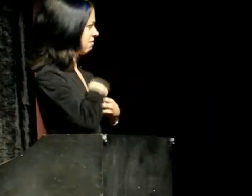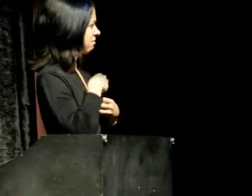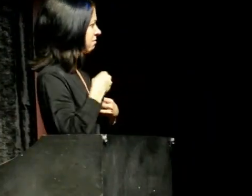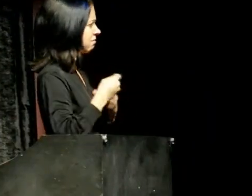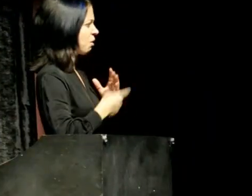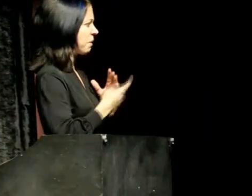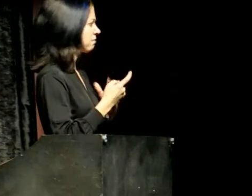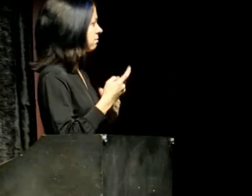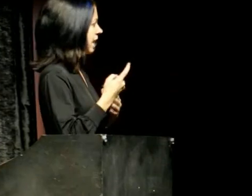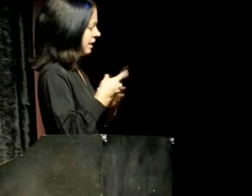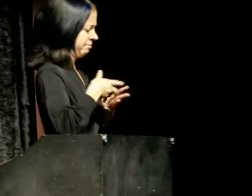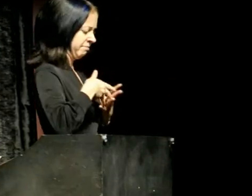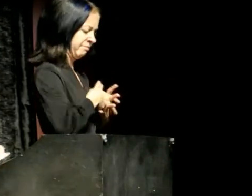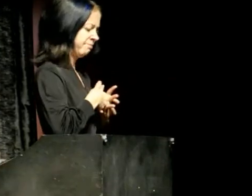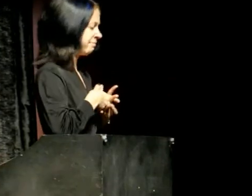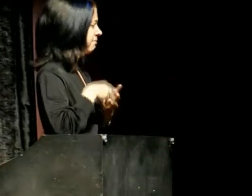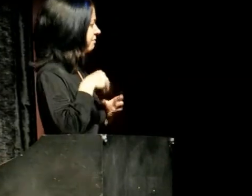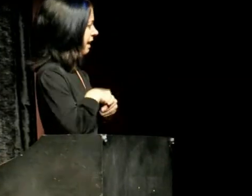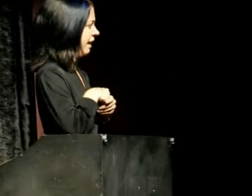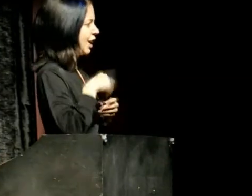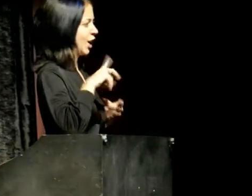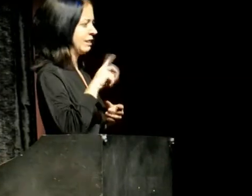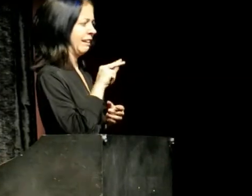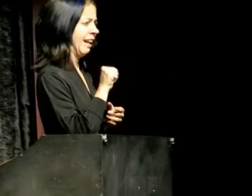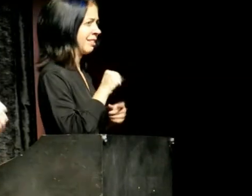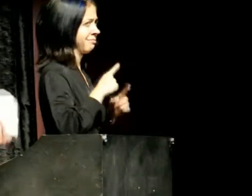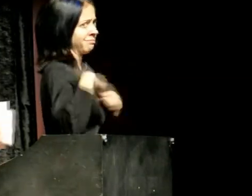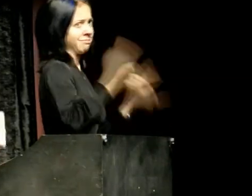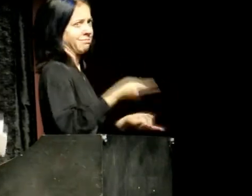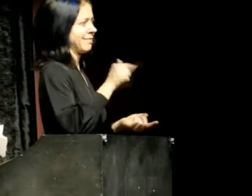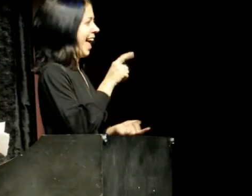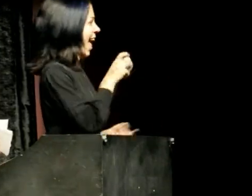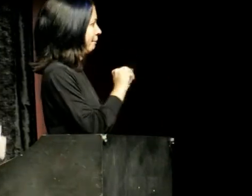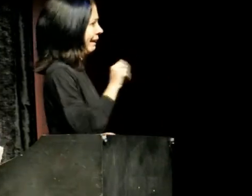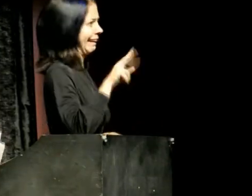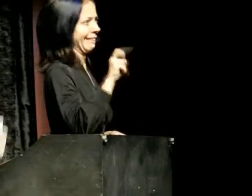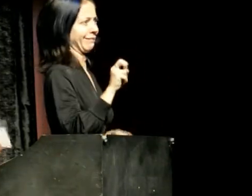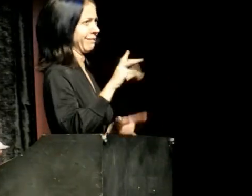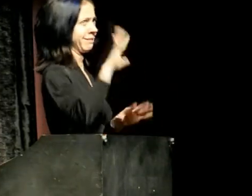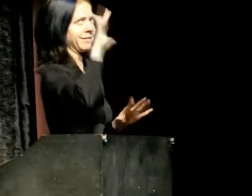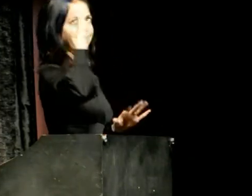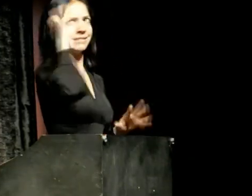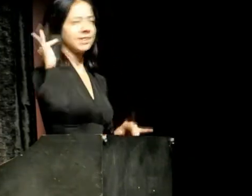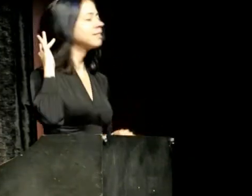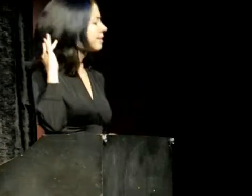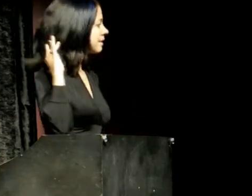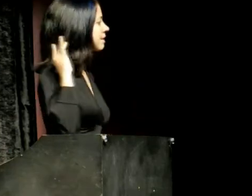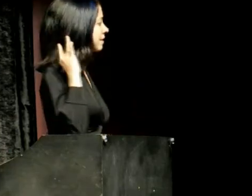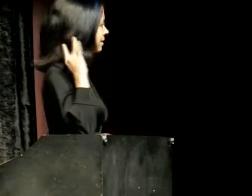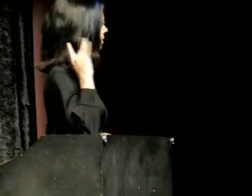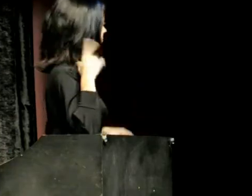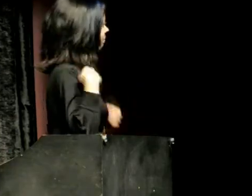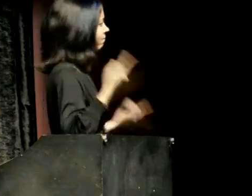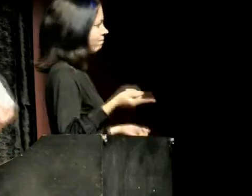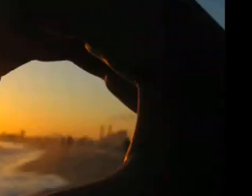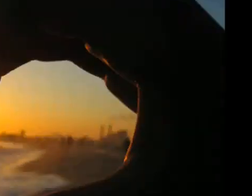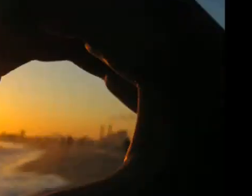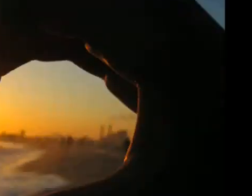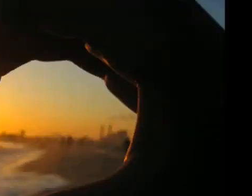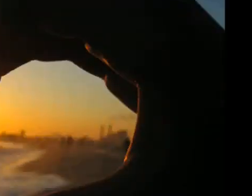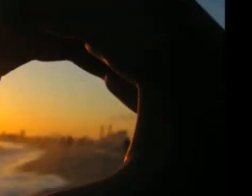embedded in our human DNA from Adam and Eve, from our very, very beginning of human civilization, that